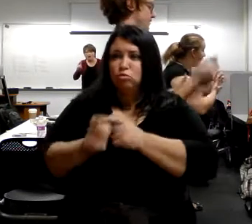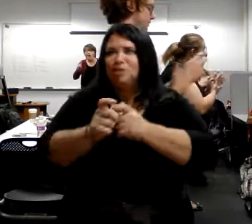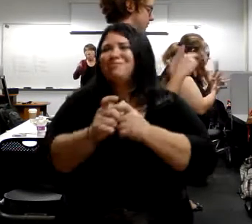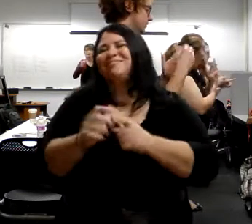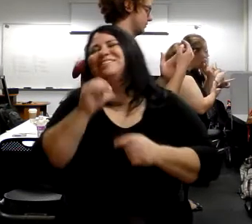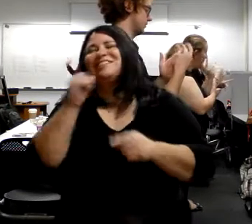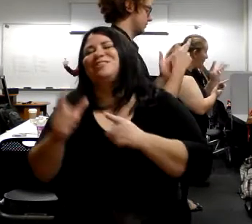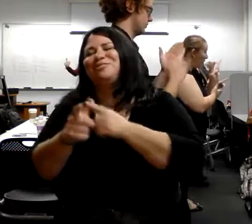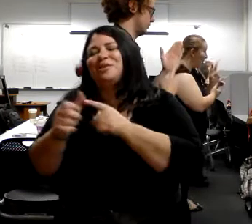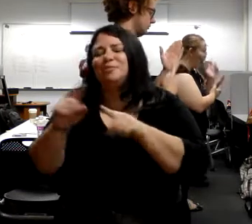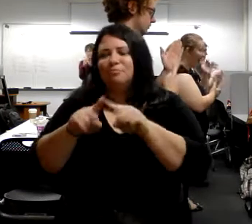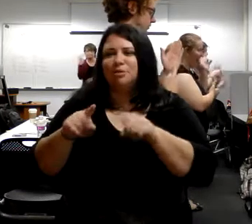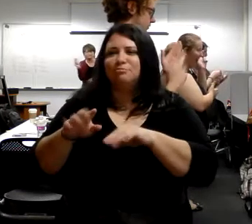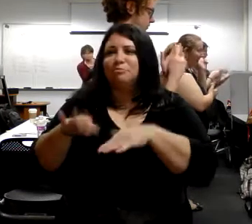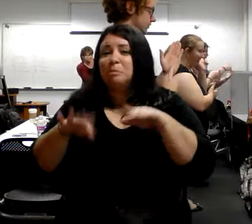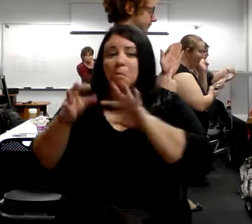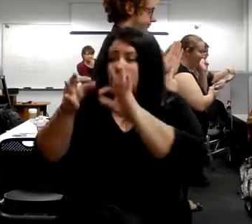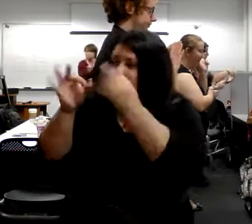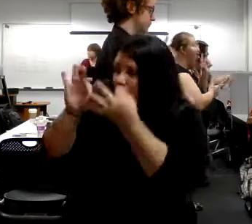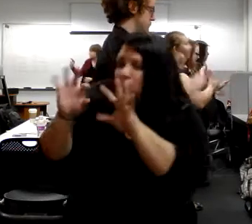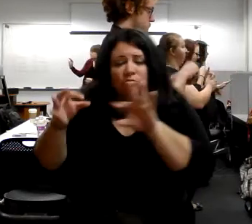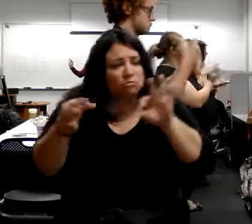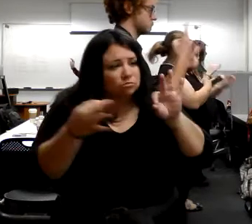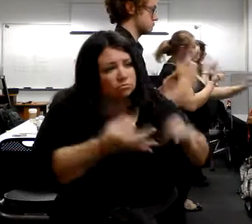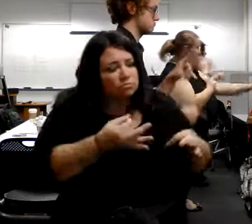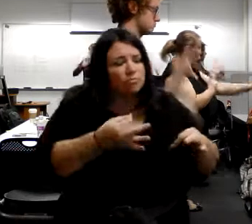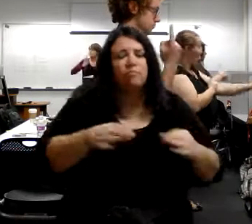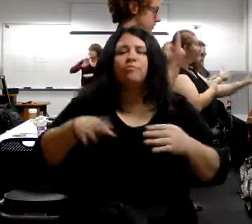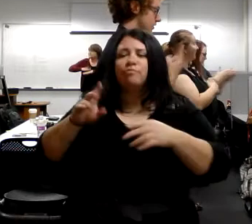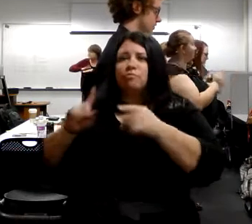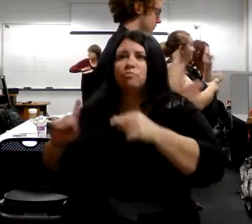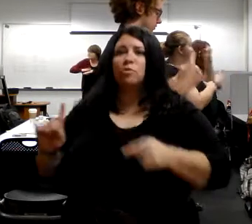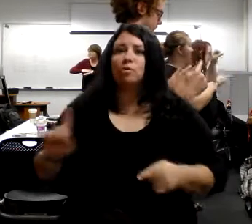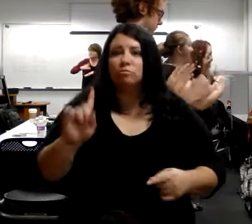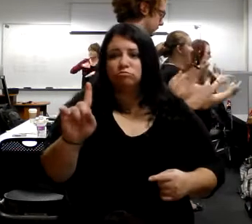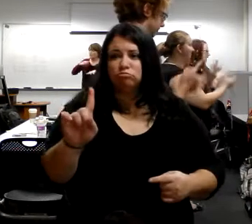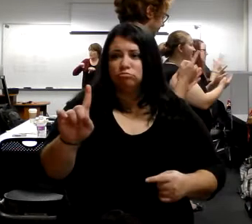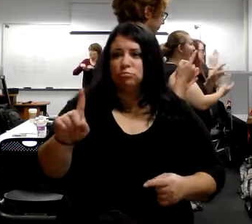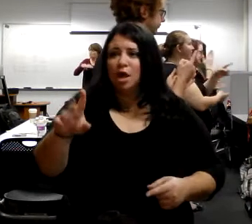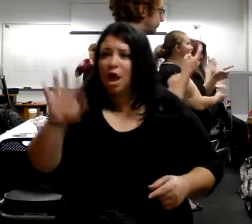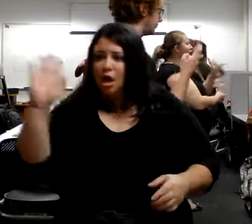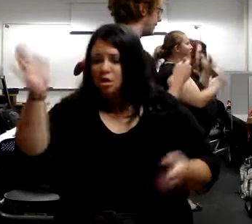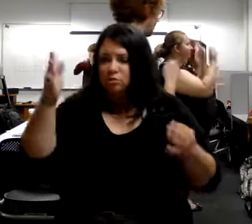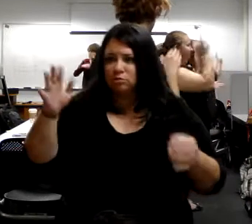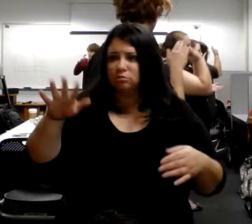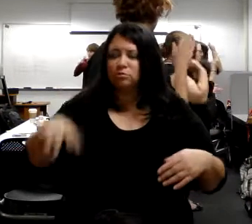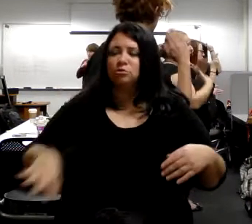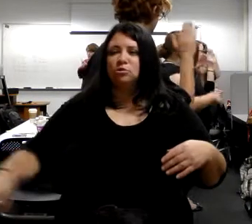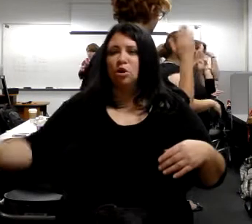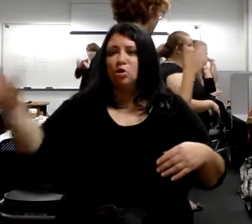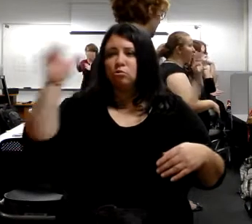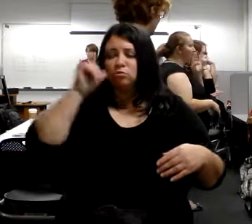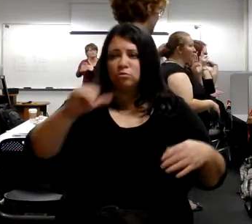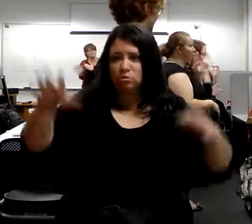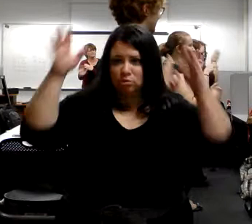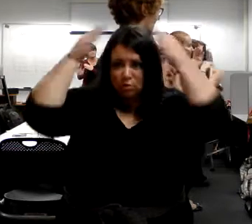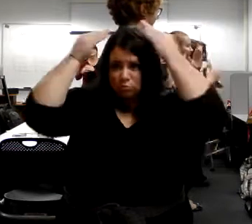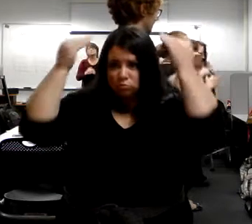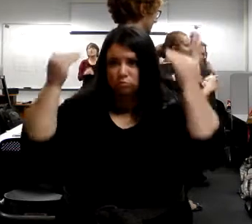So I went up to her, and she had shoulder-length, dark brown hair, and she had some meat on her bones. She was a bigger girl. And I had